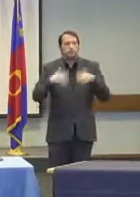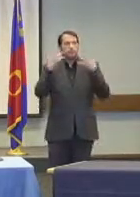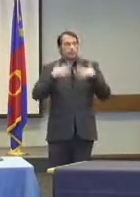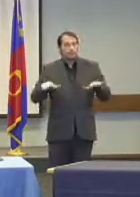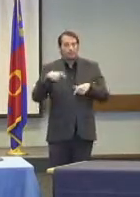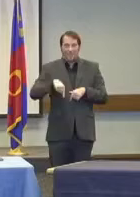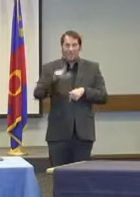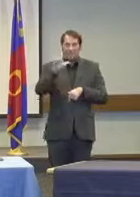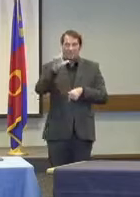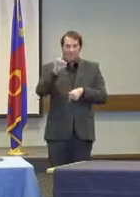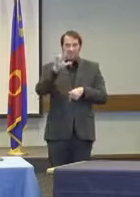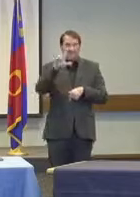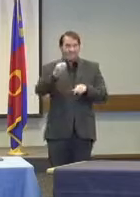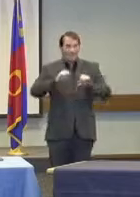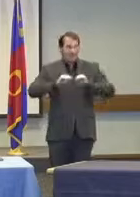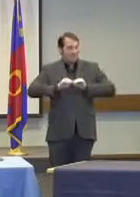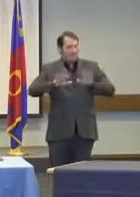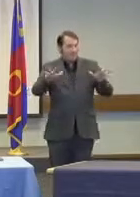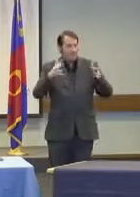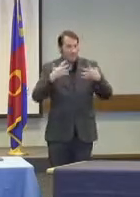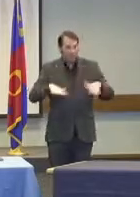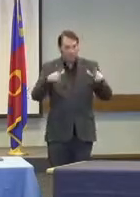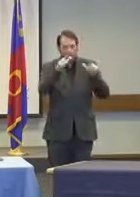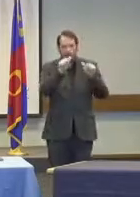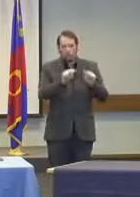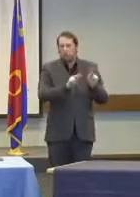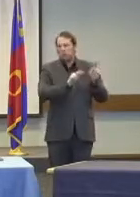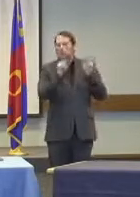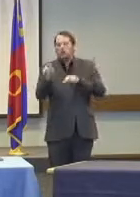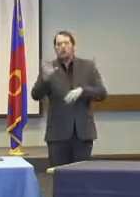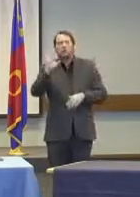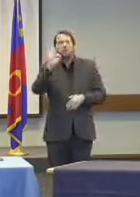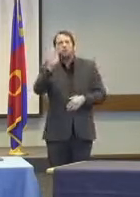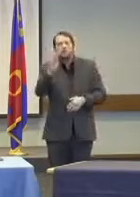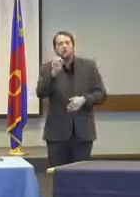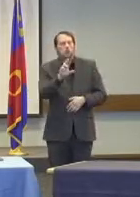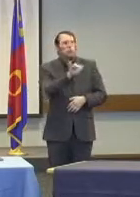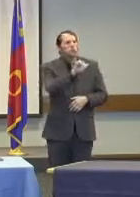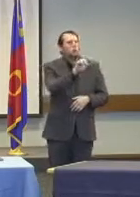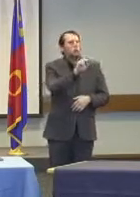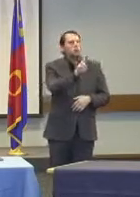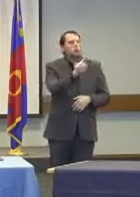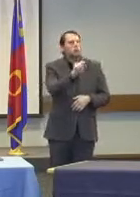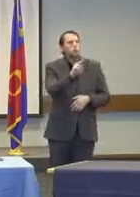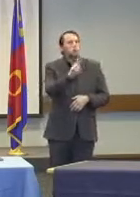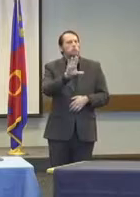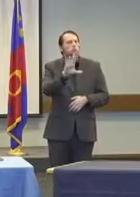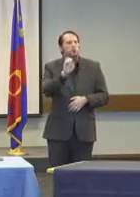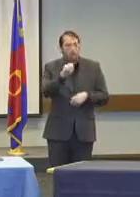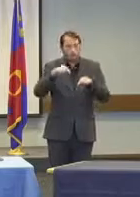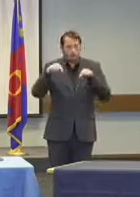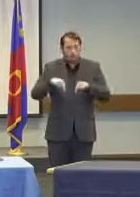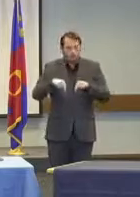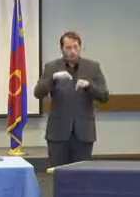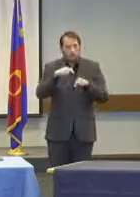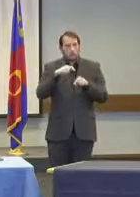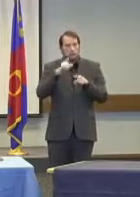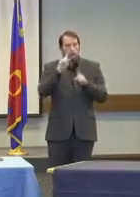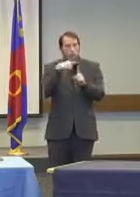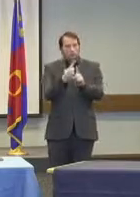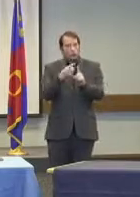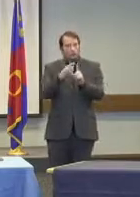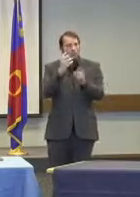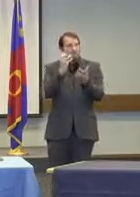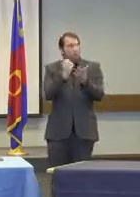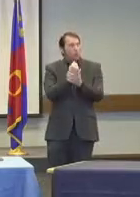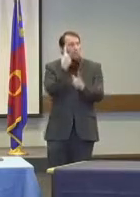Facebook and on YouTube. We also want you to know that this is not your only opportunity to get information from us. Over the next few weeks, we